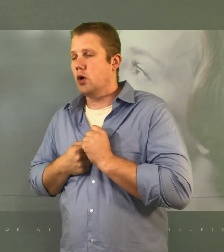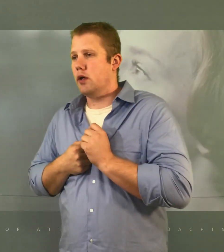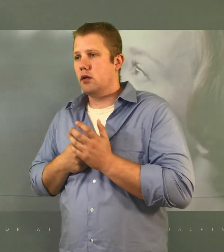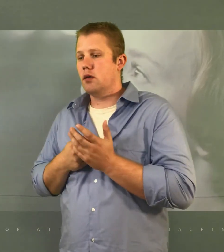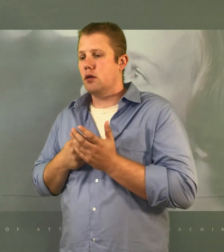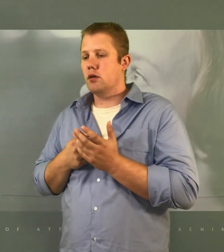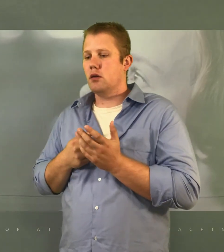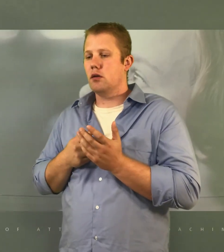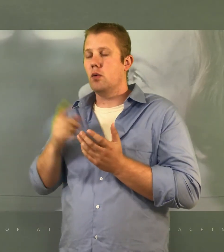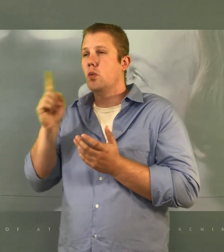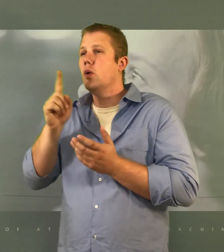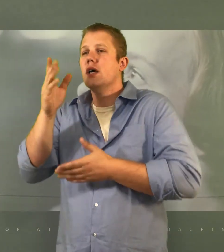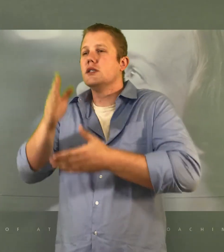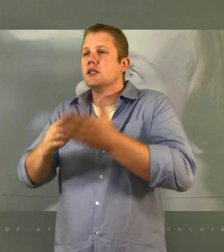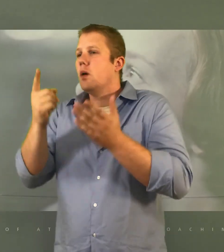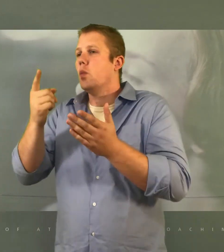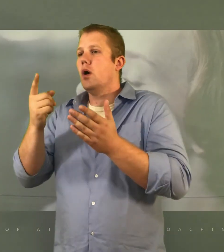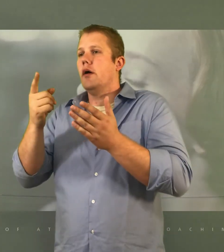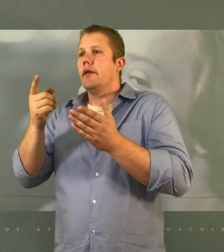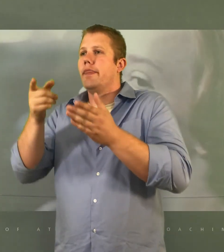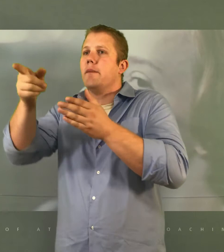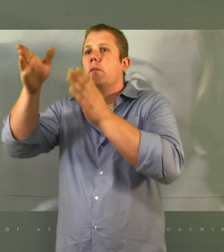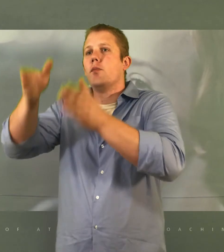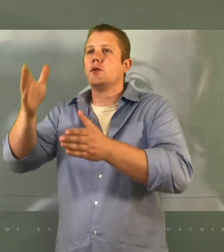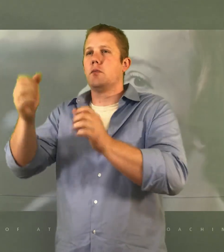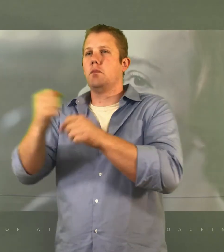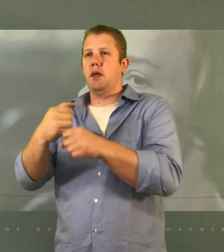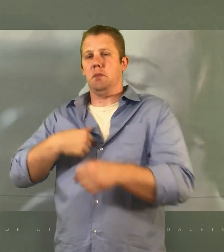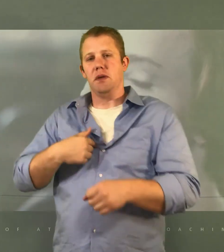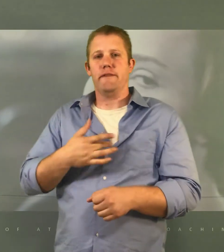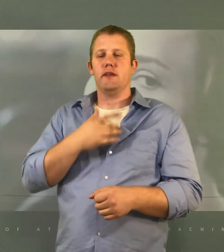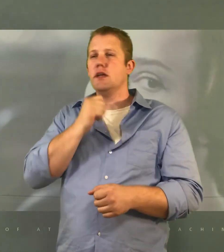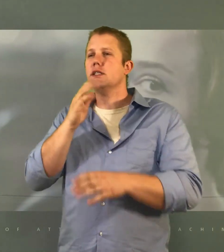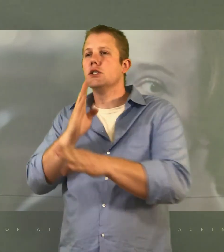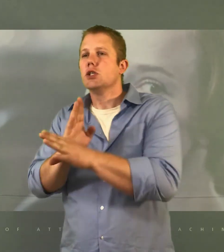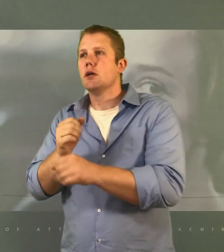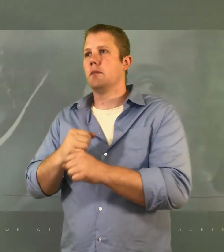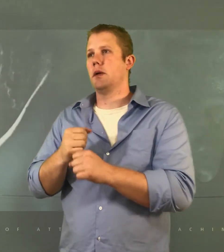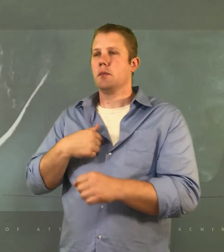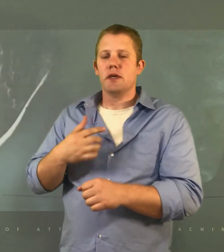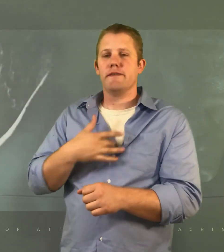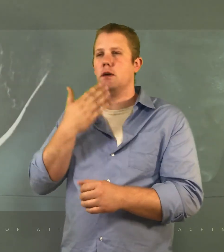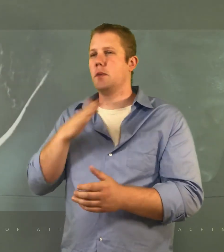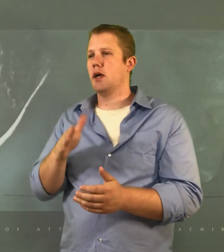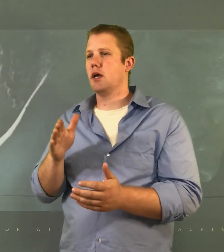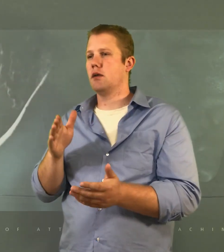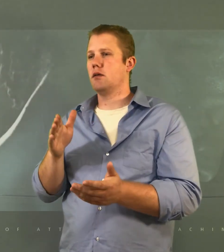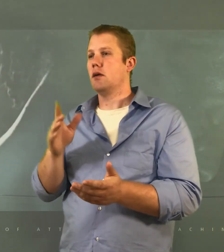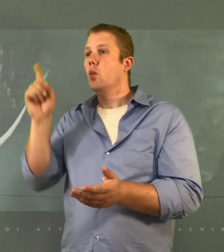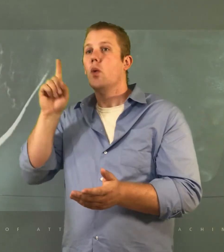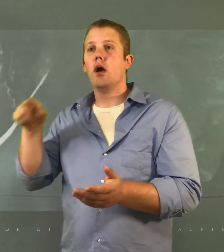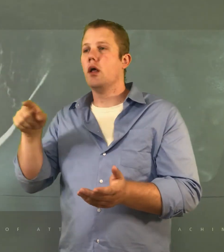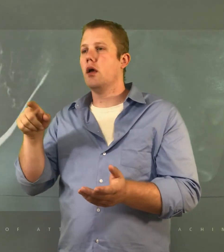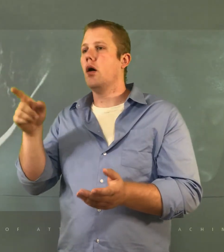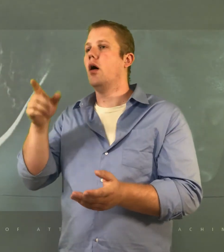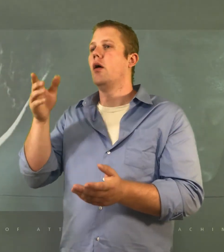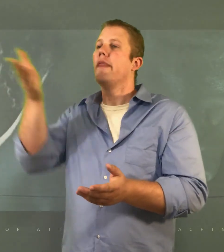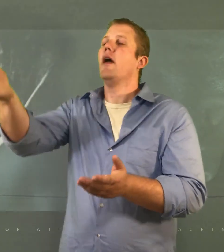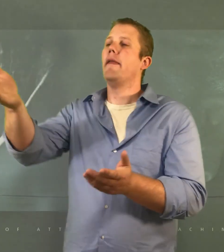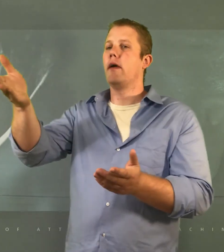Where is a heartbreak? Where is someone that's gonna make me feel insecure, make me feel bad about myself? Where are